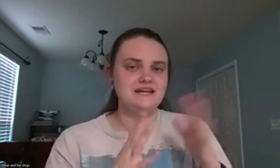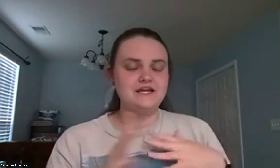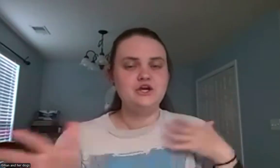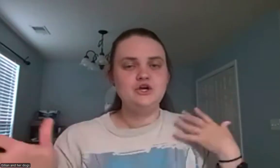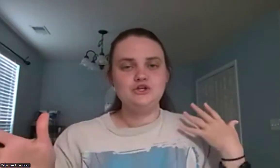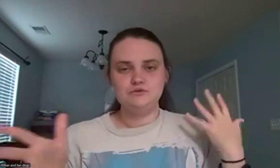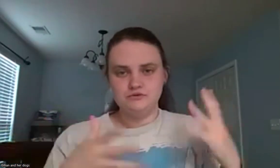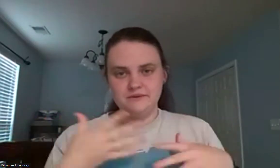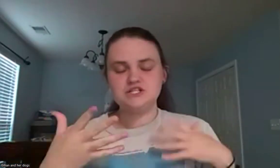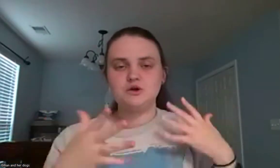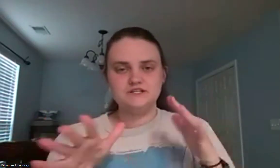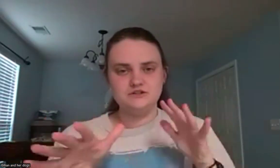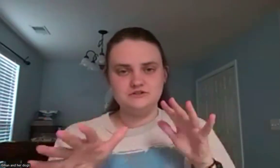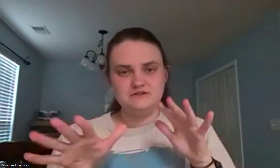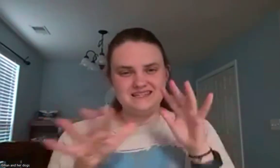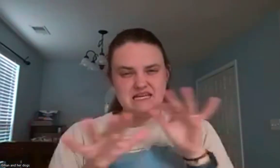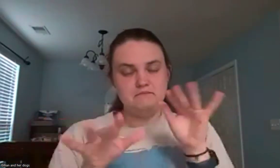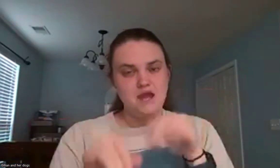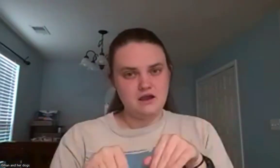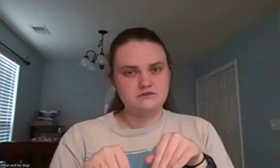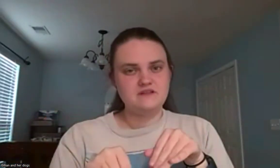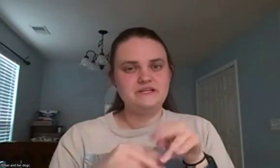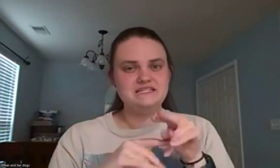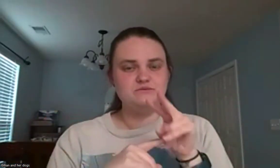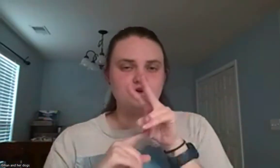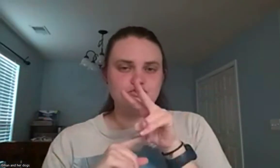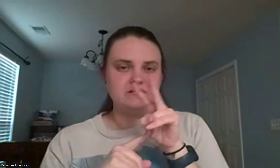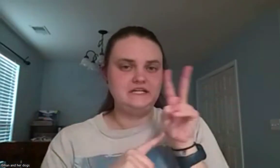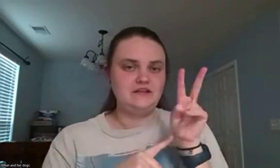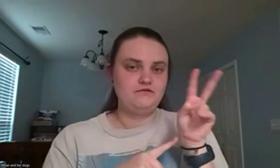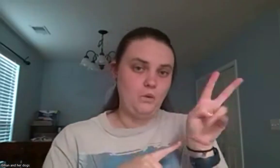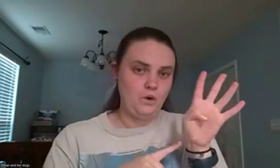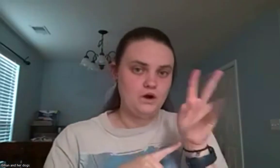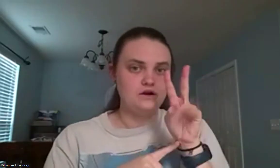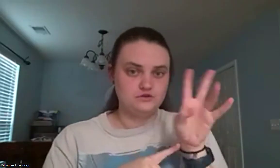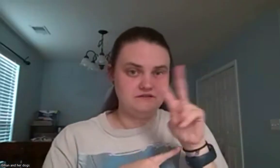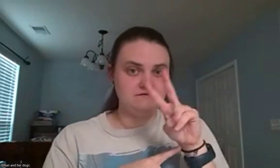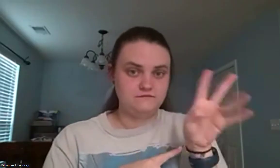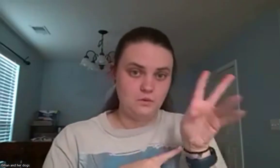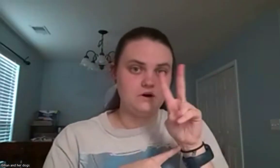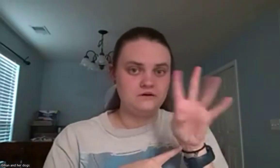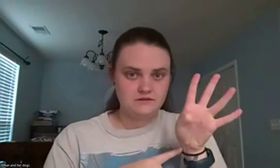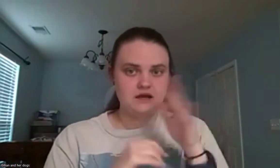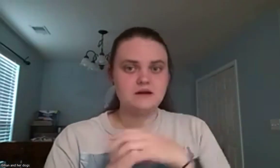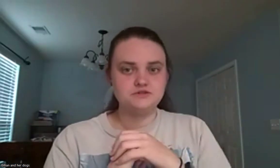99, you pretty much are going to do that same pattern that we did with our 24 or 24 kind of motion.